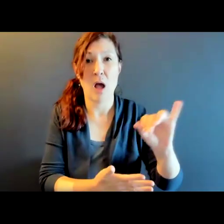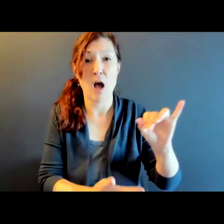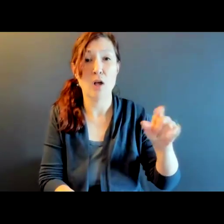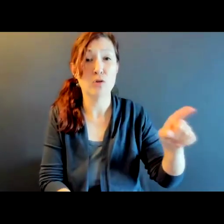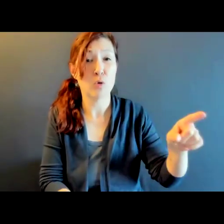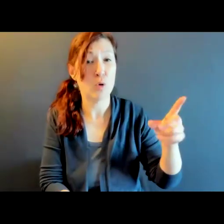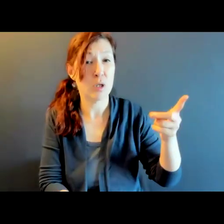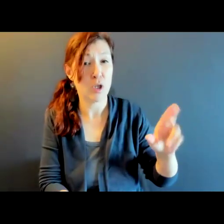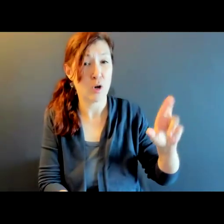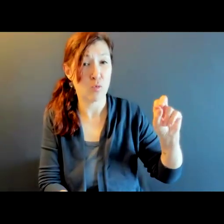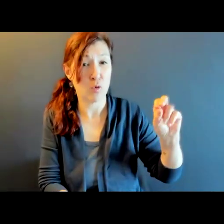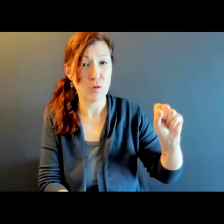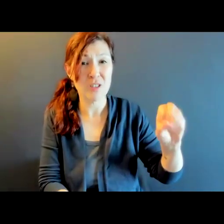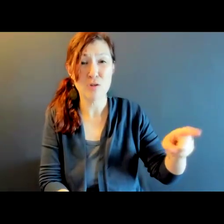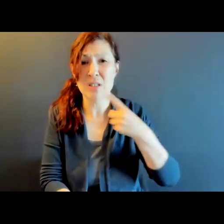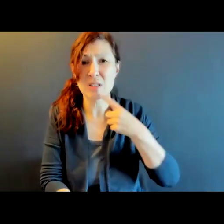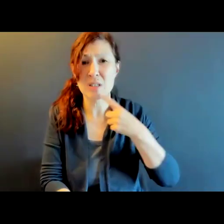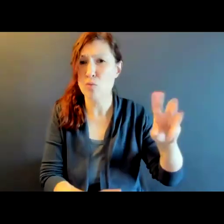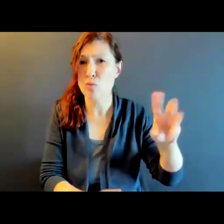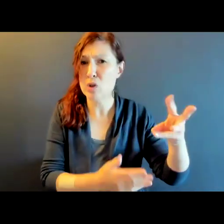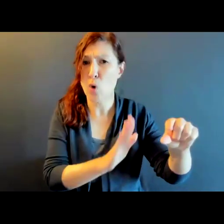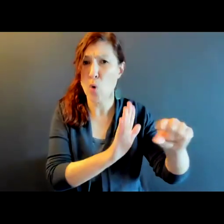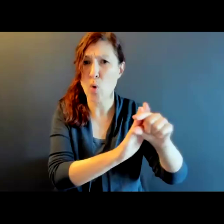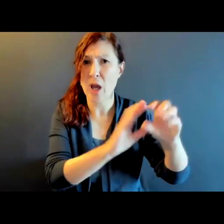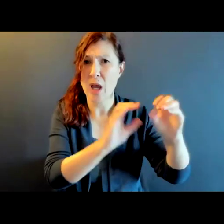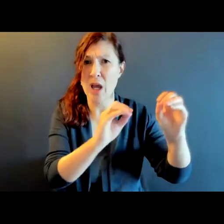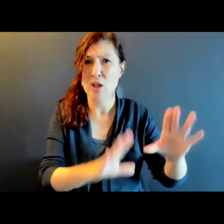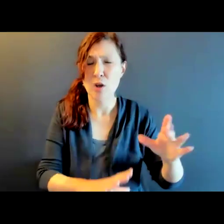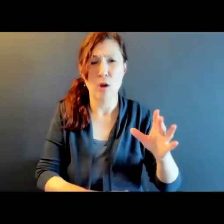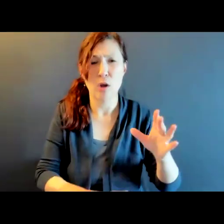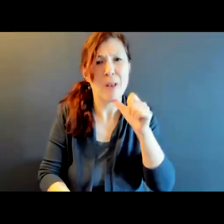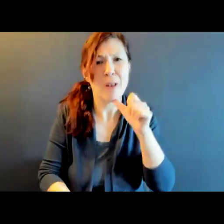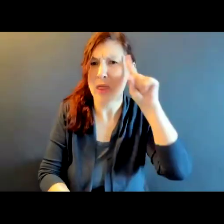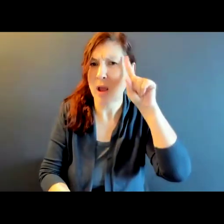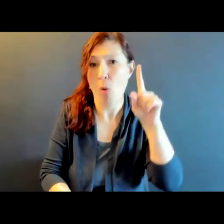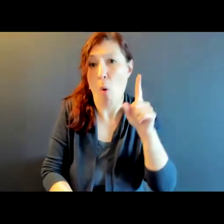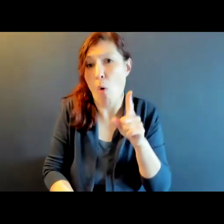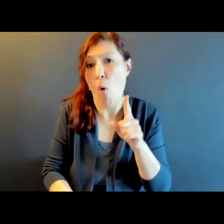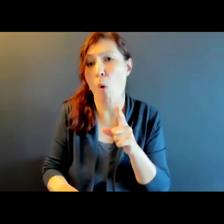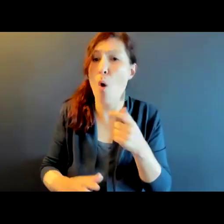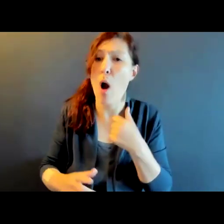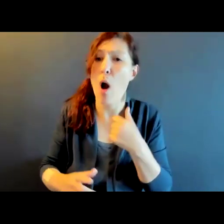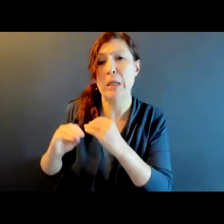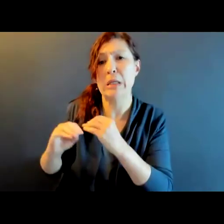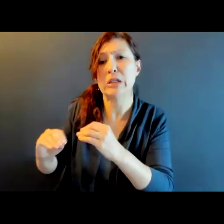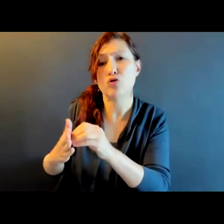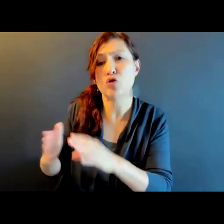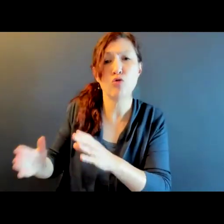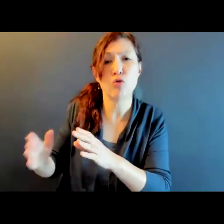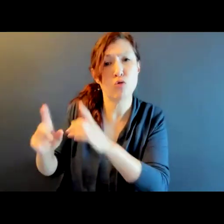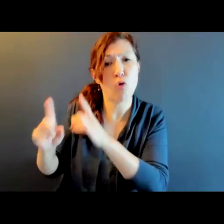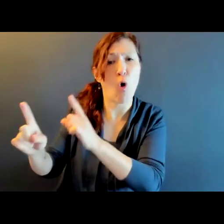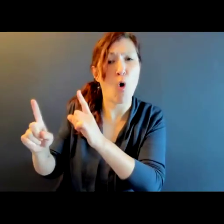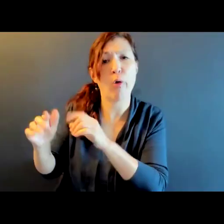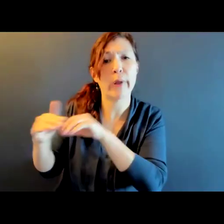were a 6th grade teacher, you weren't thinking about, we didn't send students to the exam school. I'm putting words in your mouth, and correct me if